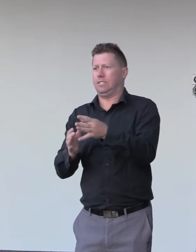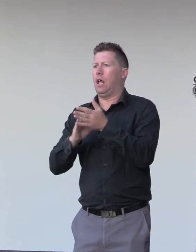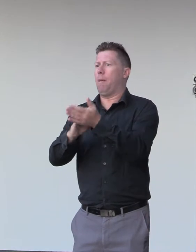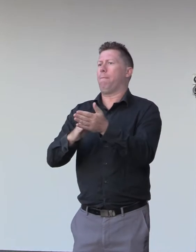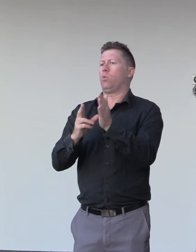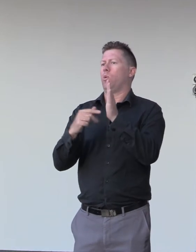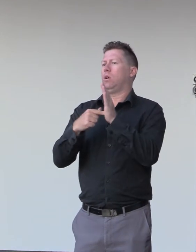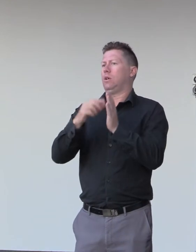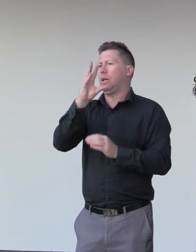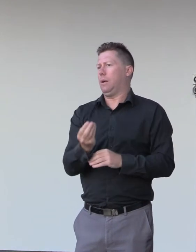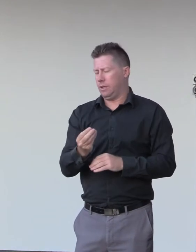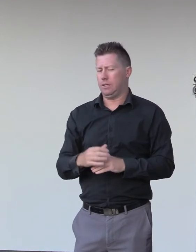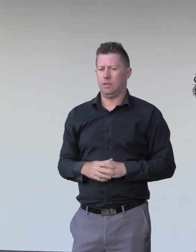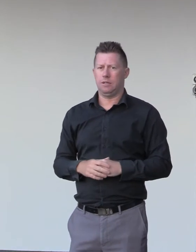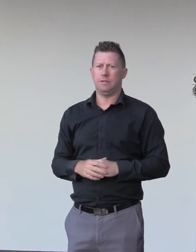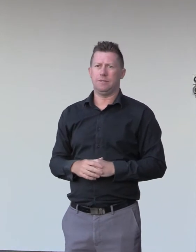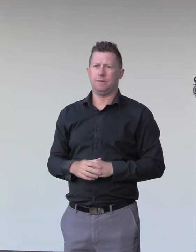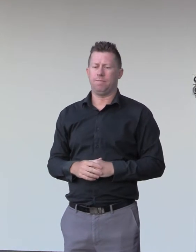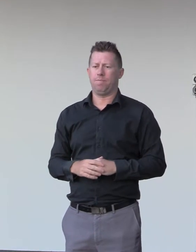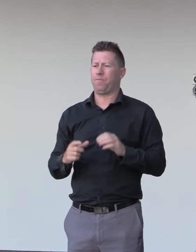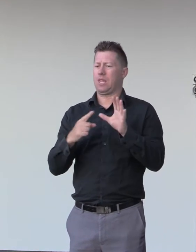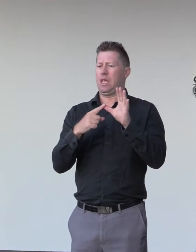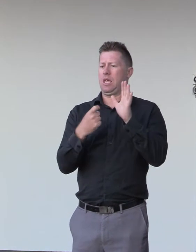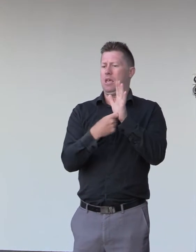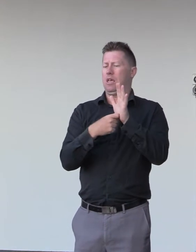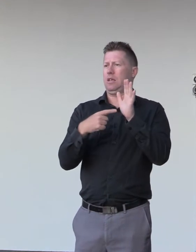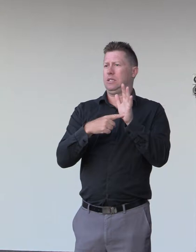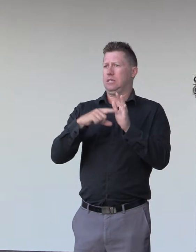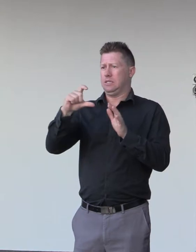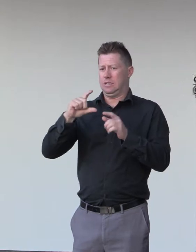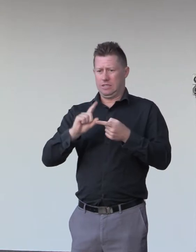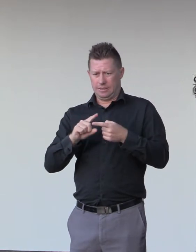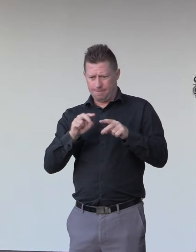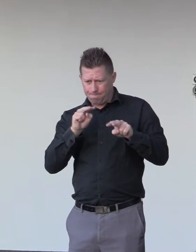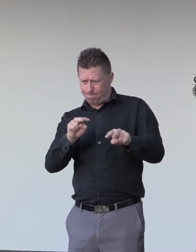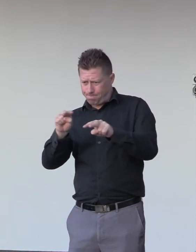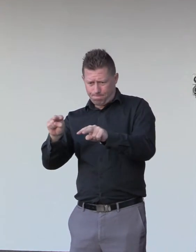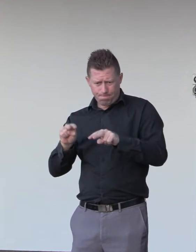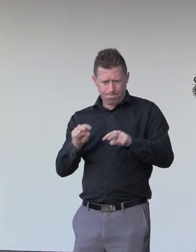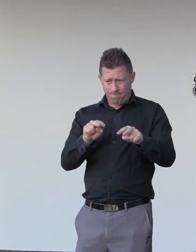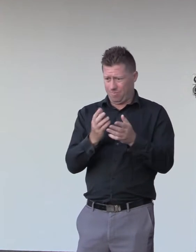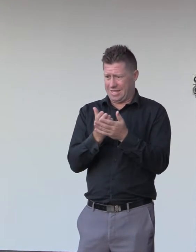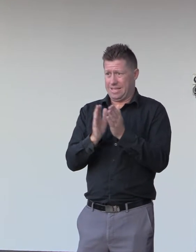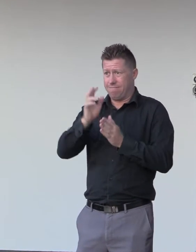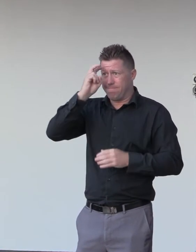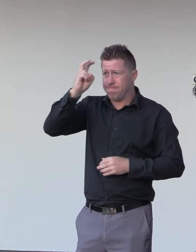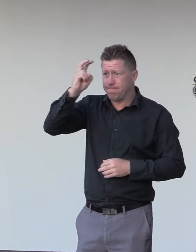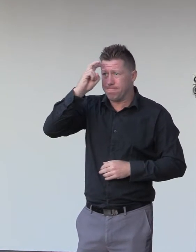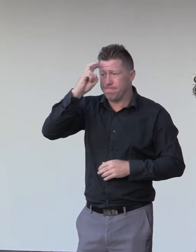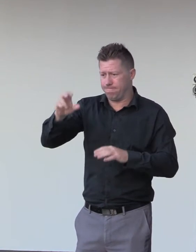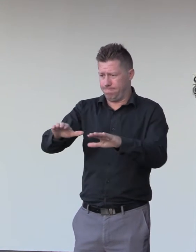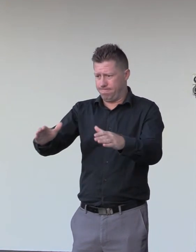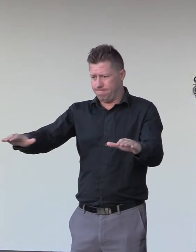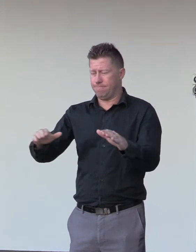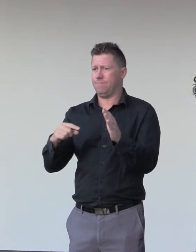The ARTC is continuing to assess and coordinate the restoration of damage to the rail and rail verge east